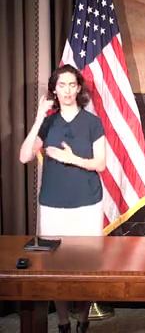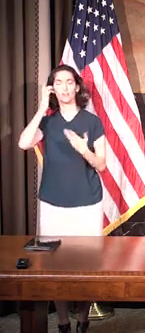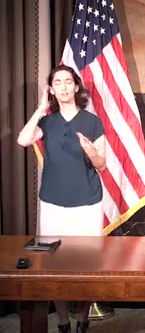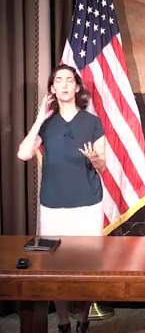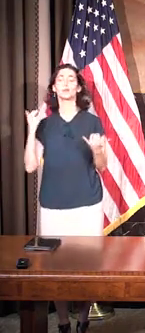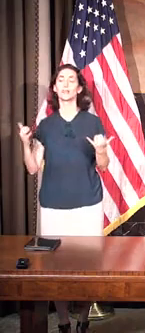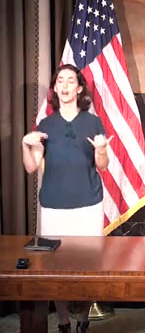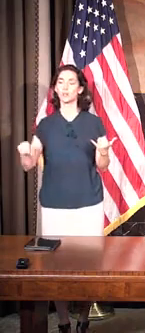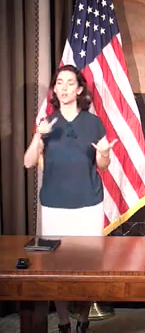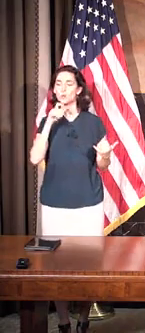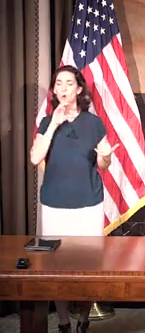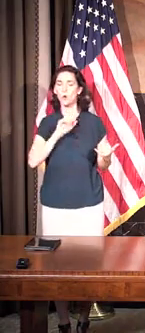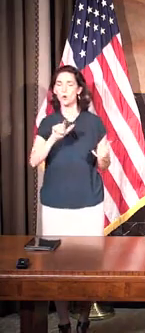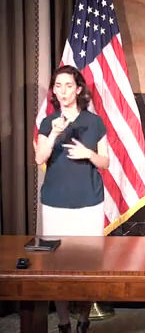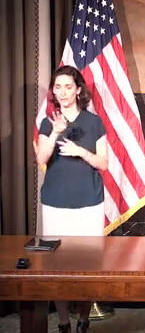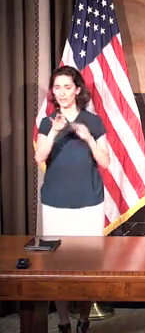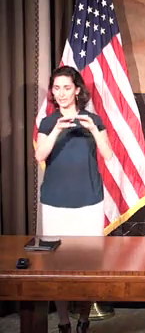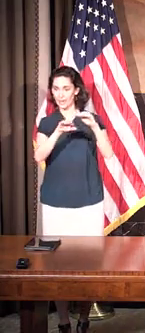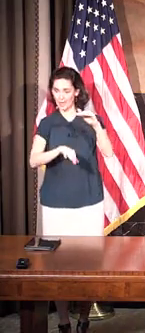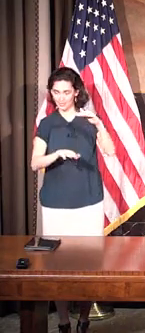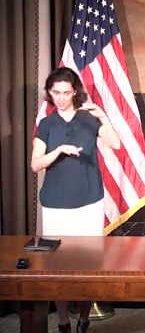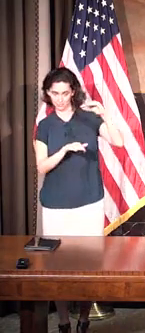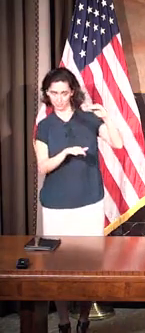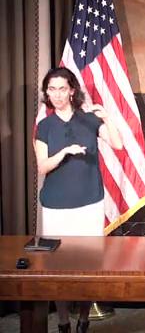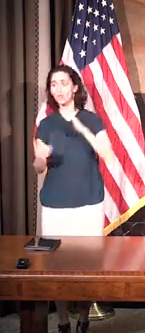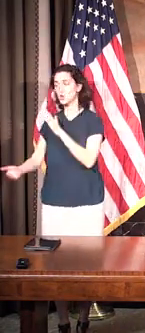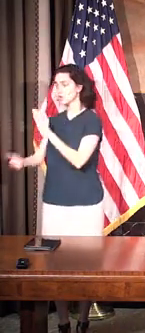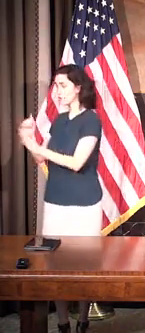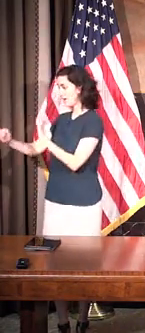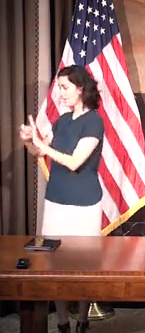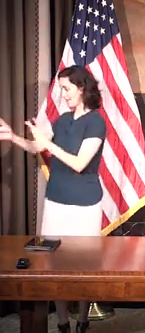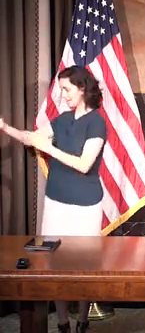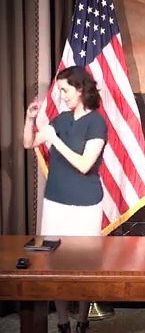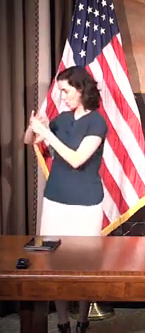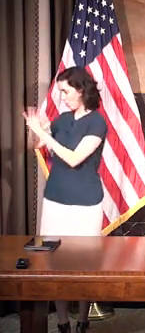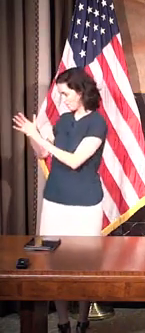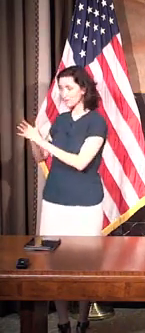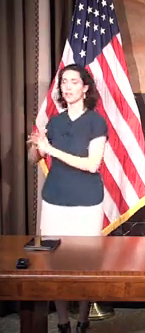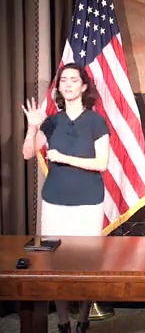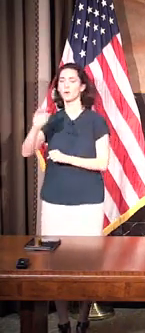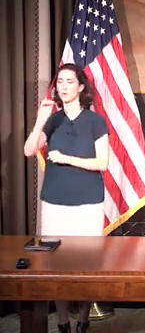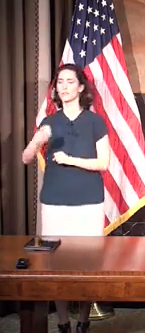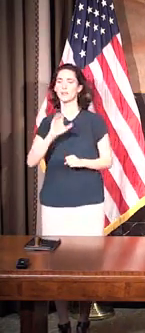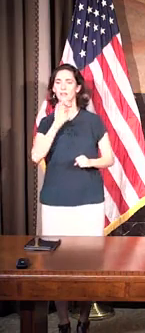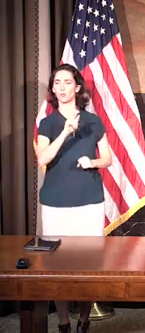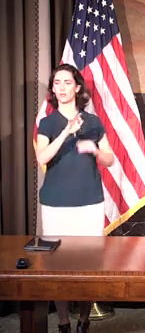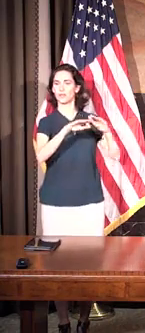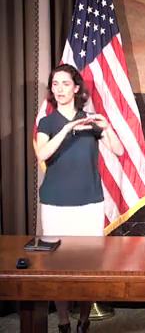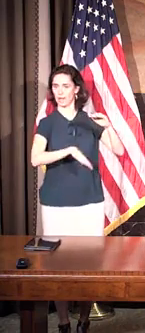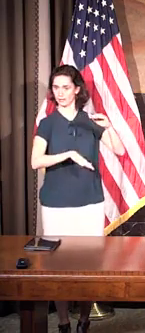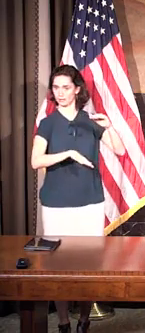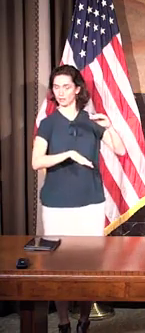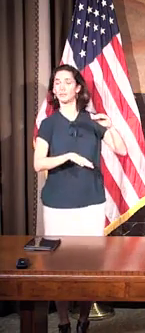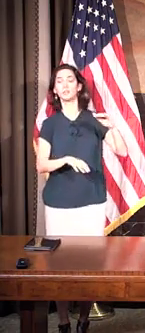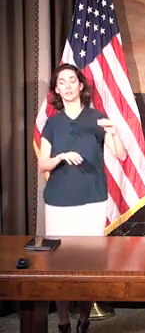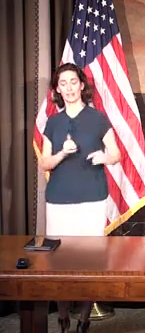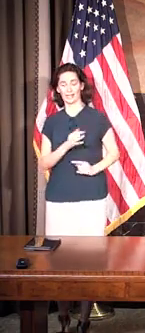under 29 account for about 40% of all new COVID cases, and those from 18 to 29 are about